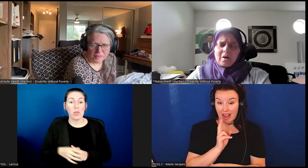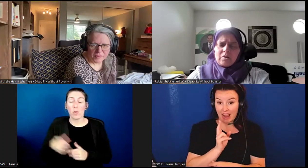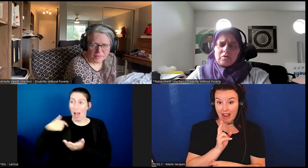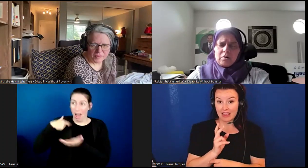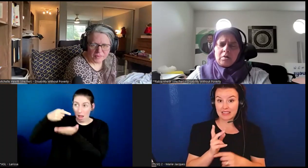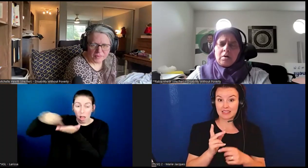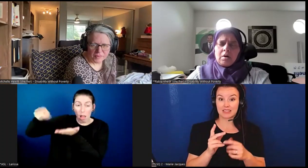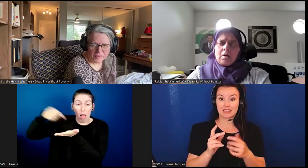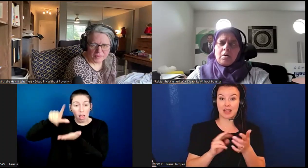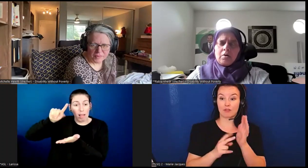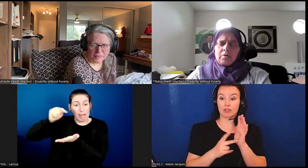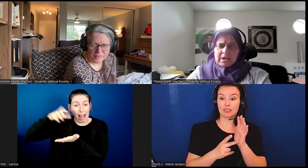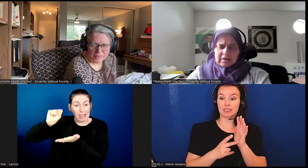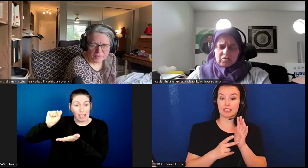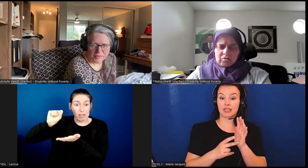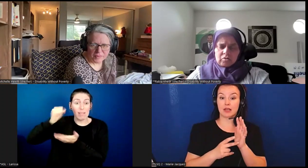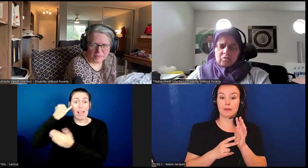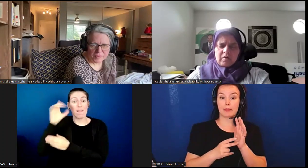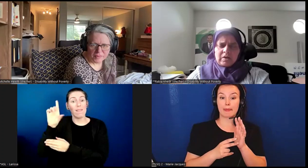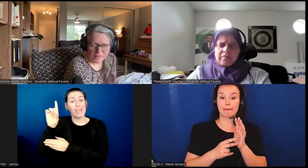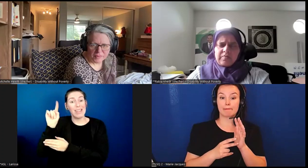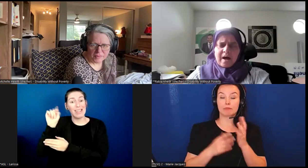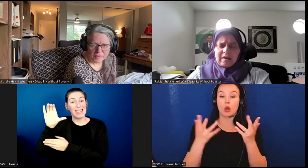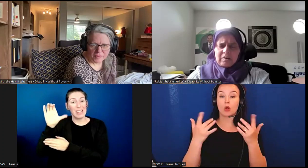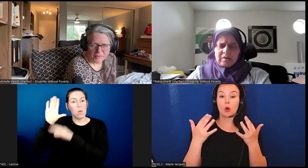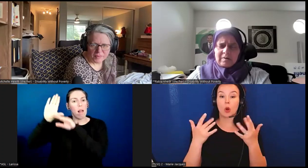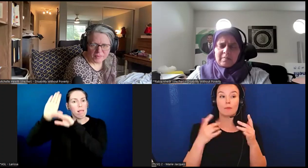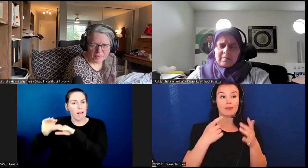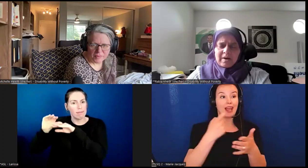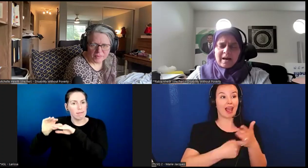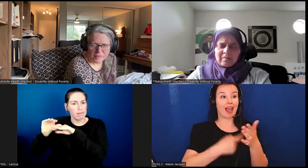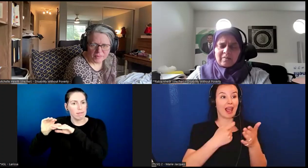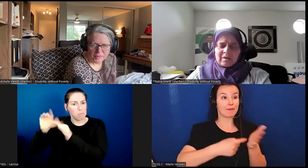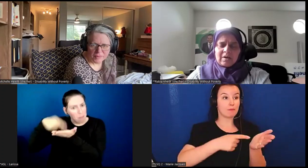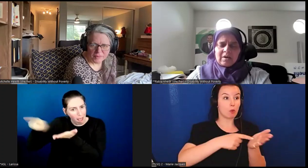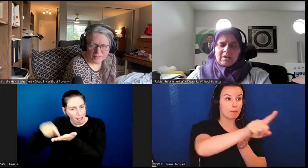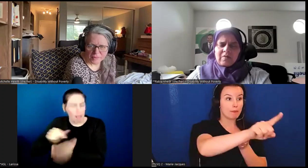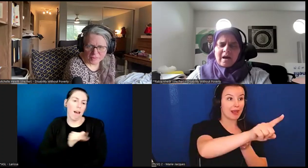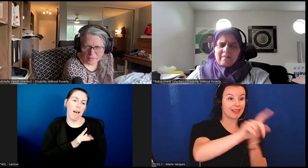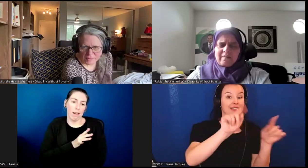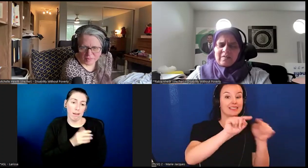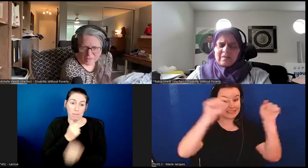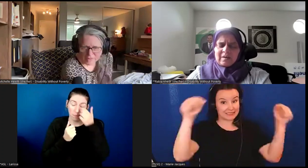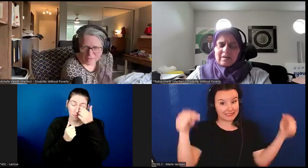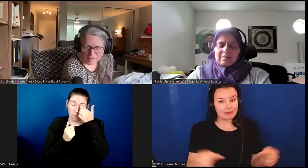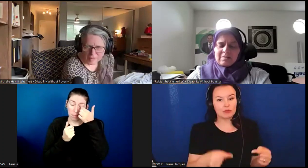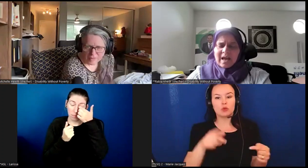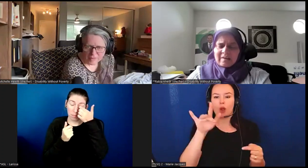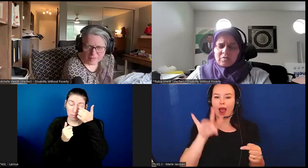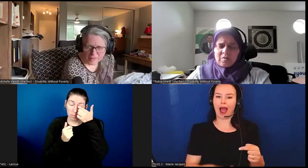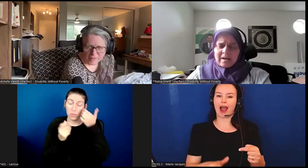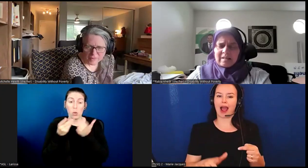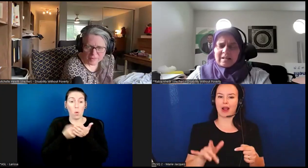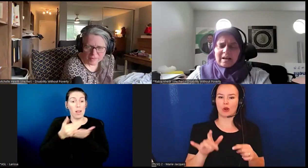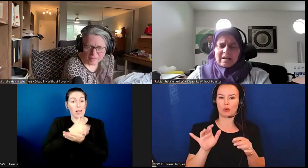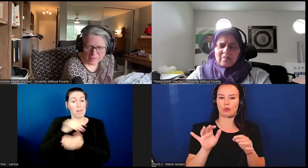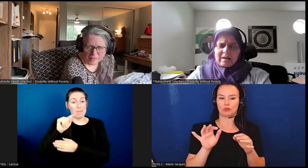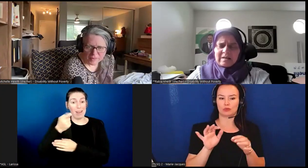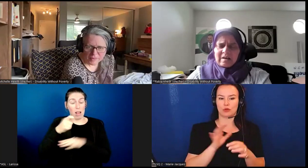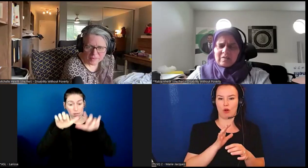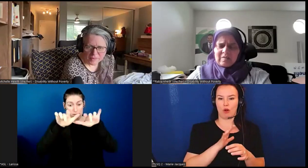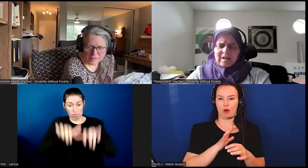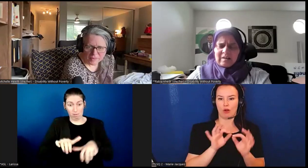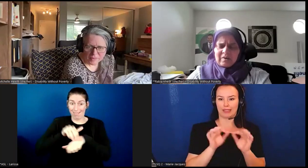pay on your earnings. So when you file your income tax, You have this tax credit that kind